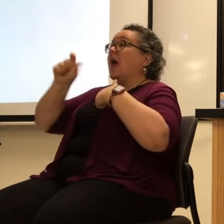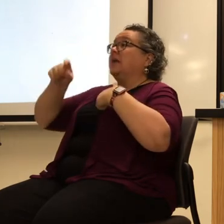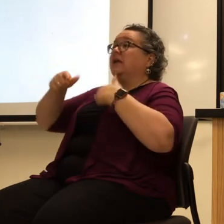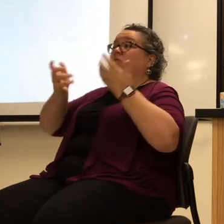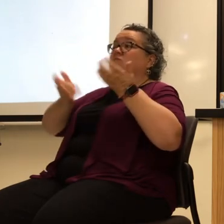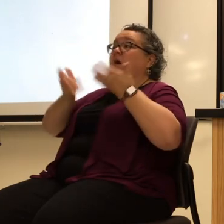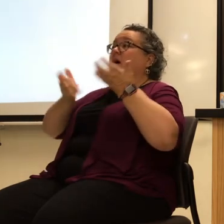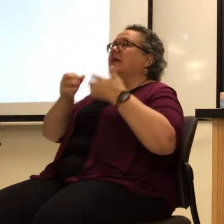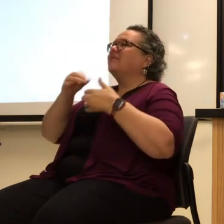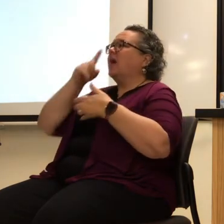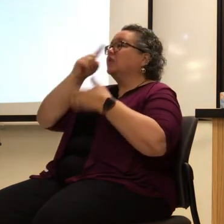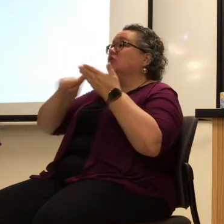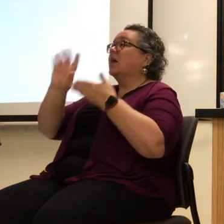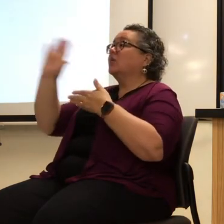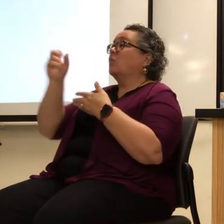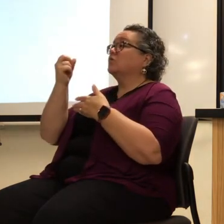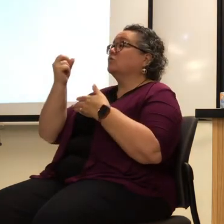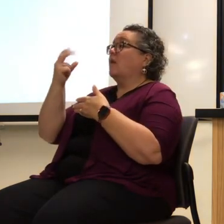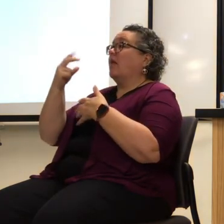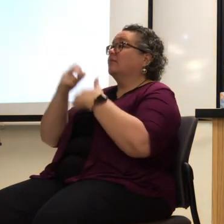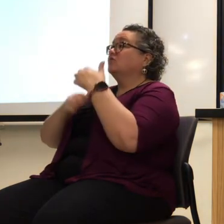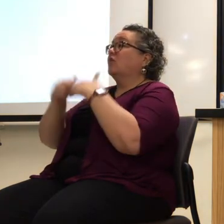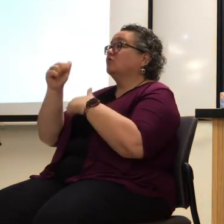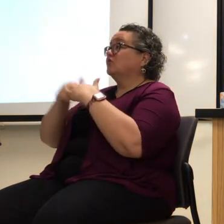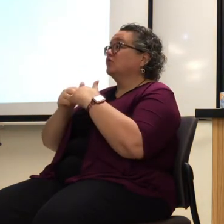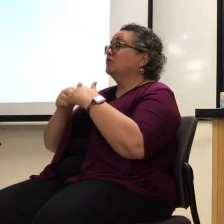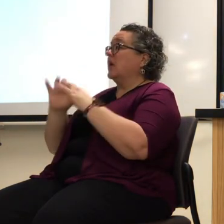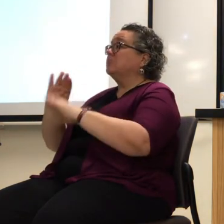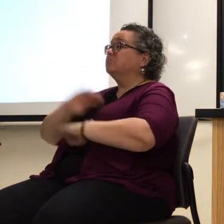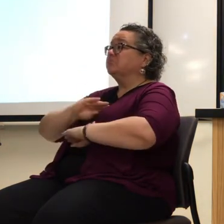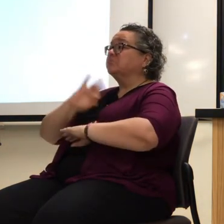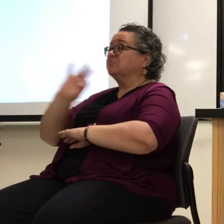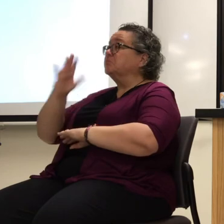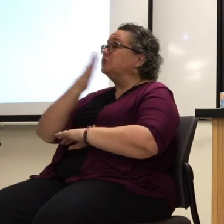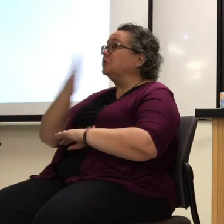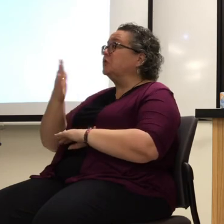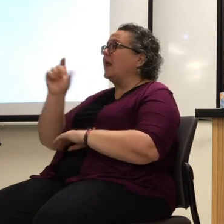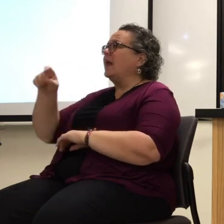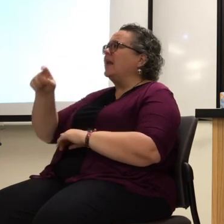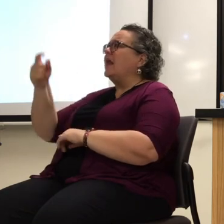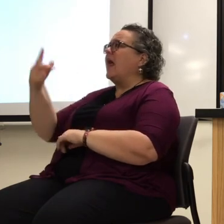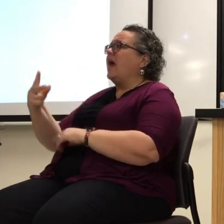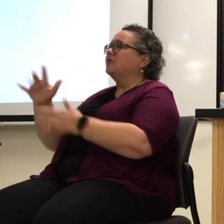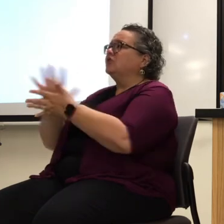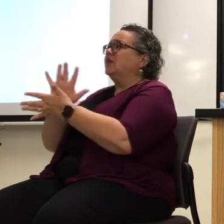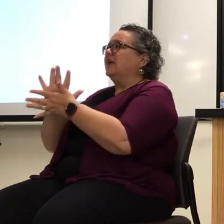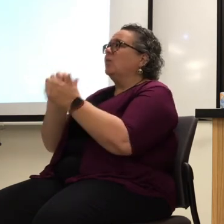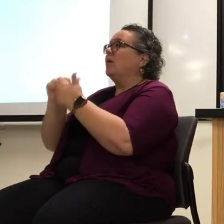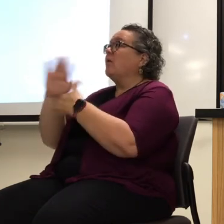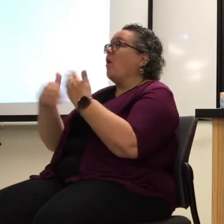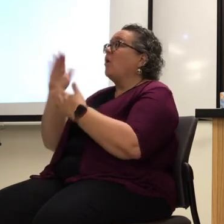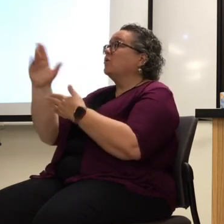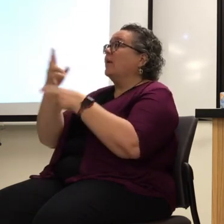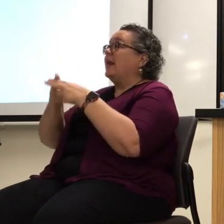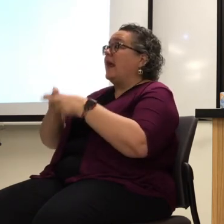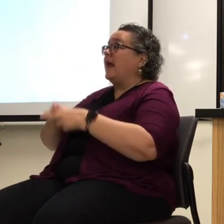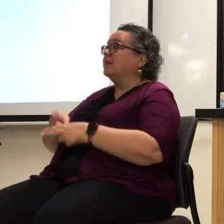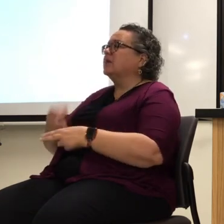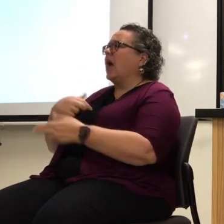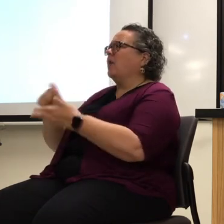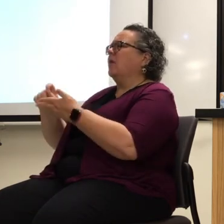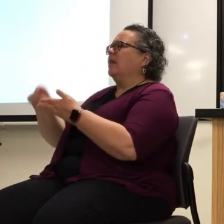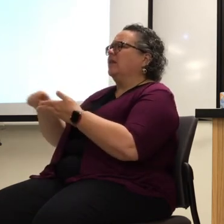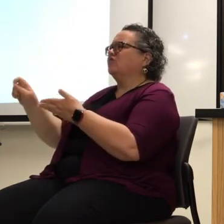if I check your 12 structures and it's all good, I just need like this little half sheet with all your names on it, and I'll initial